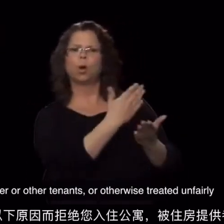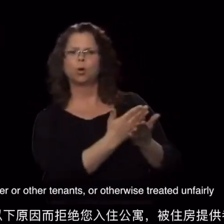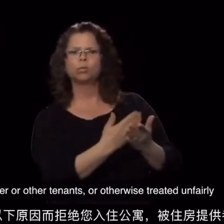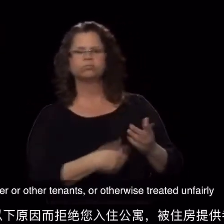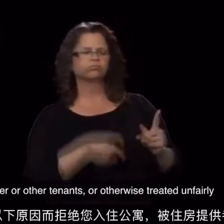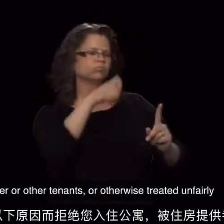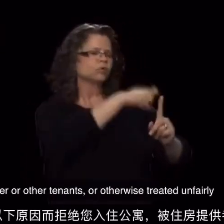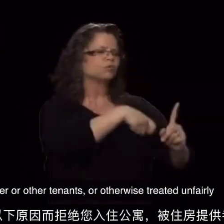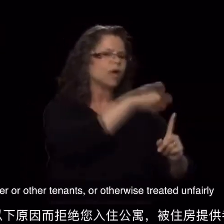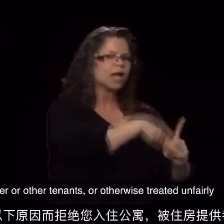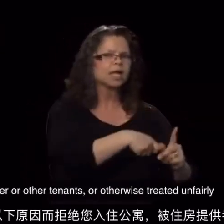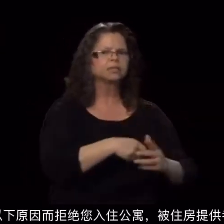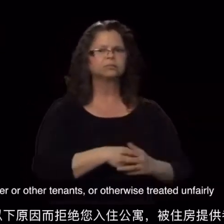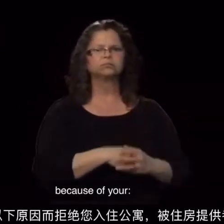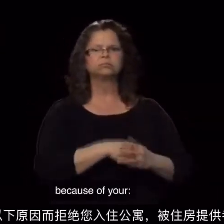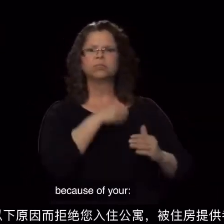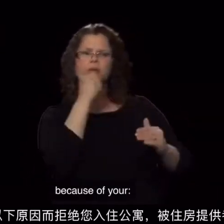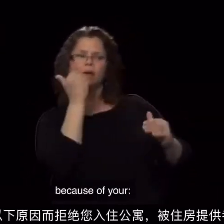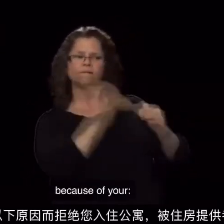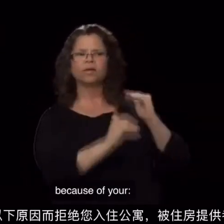or otherwise treated unfairly.